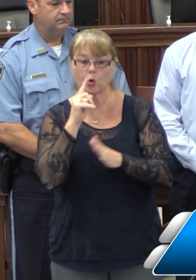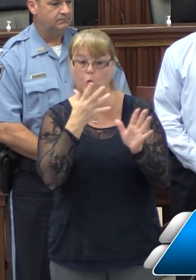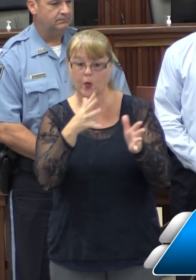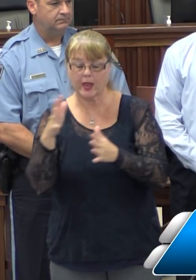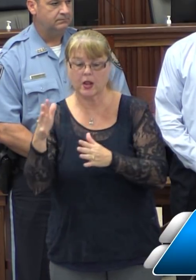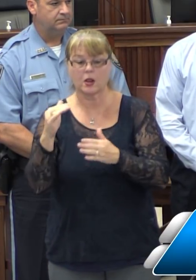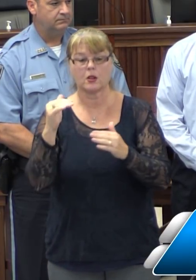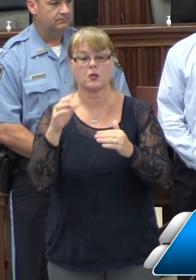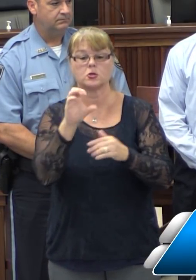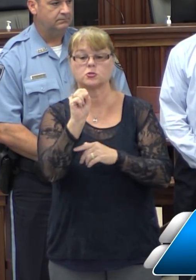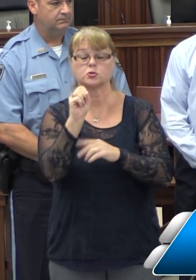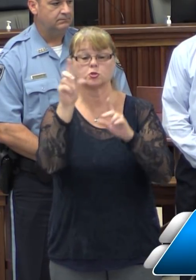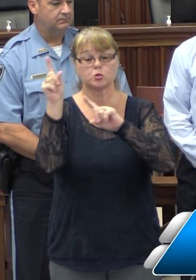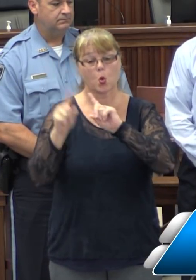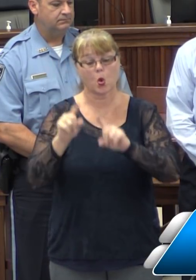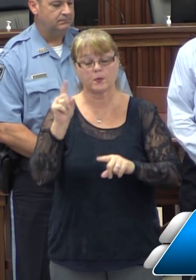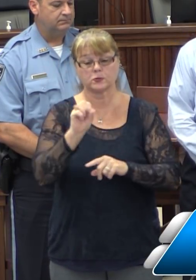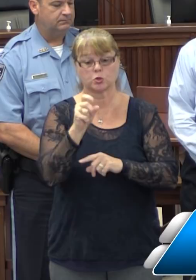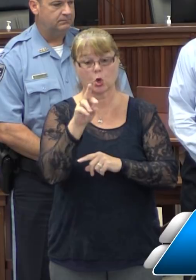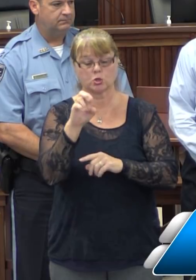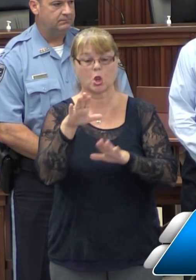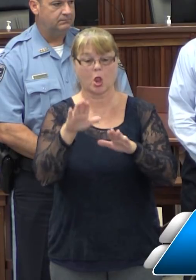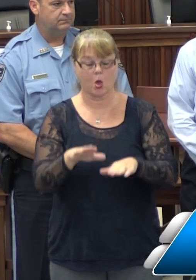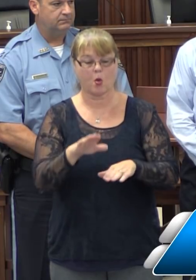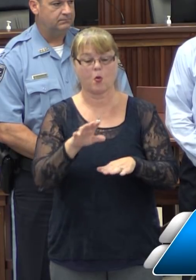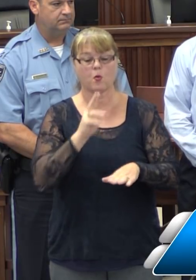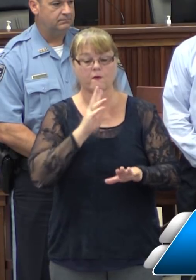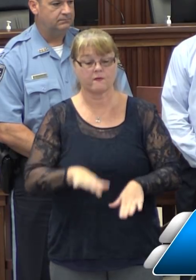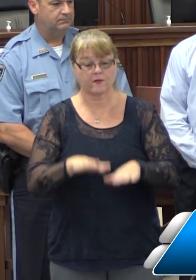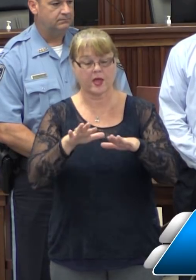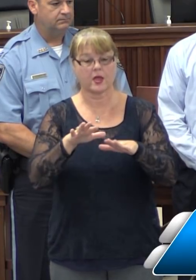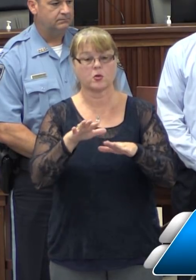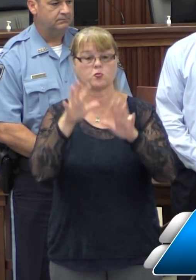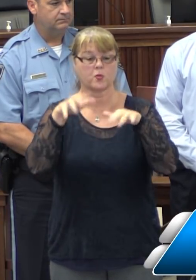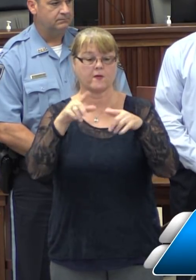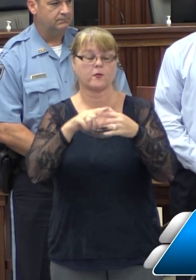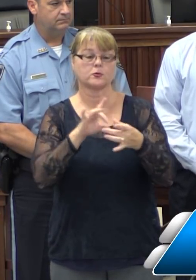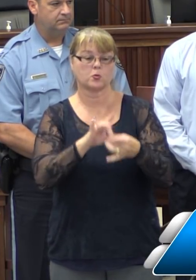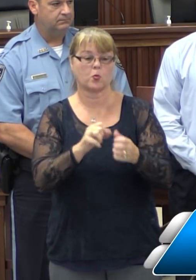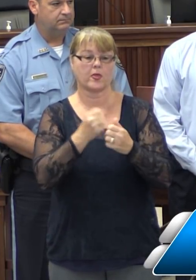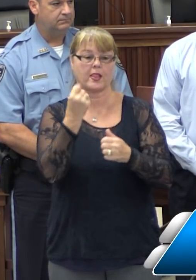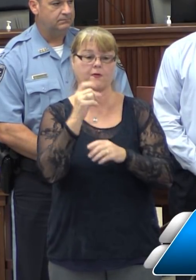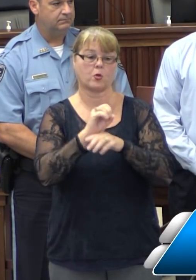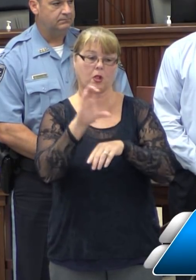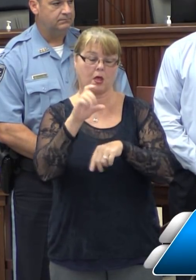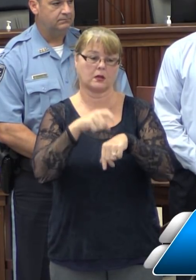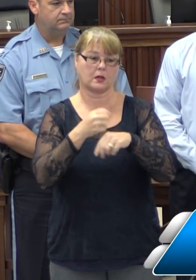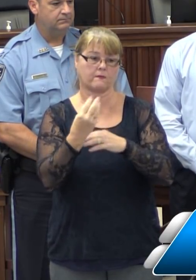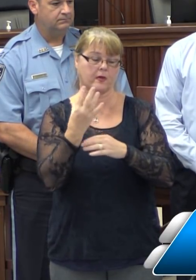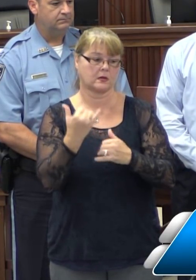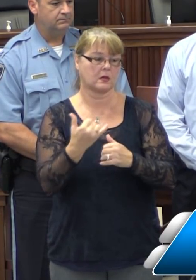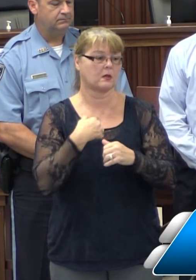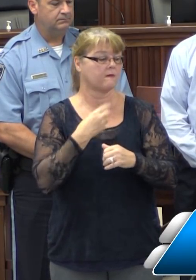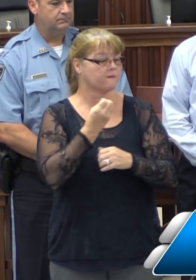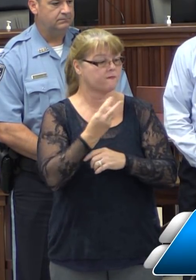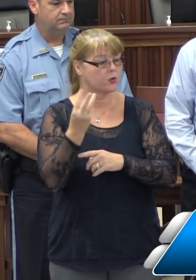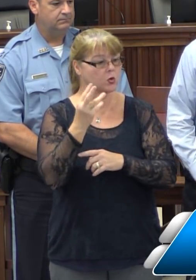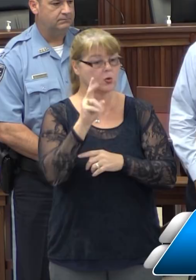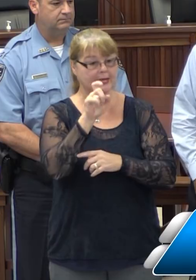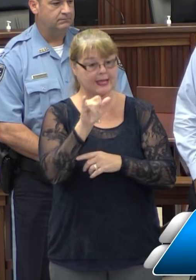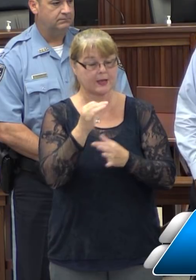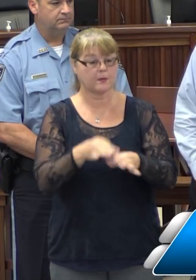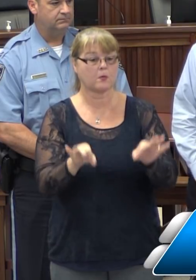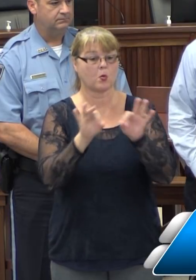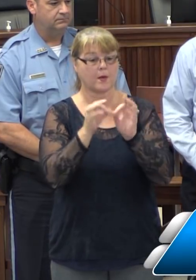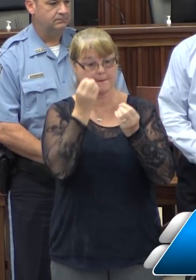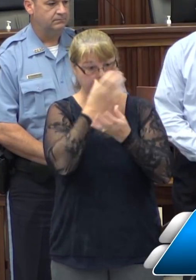low risk for storm surge, and a low risk for flooding rain as associated with the 11 o'clock advisory. I do have a few key messages